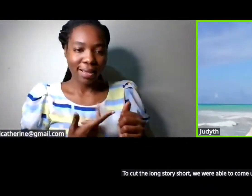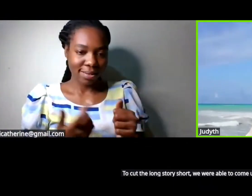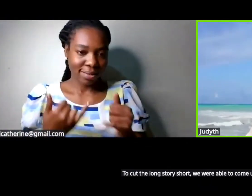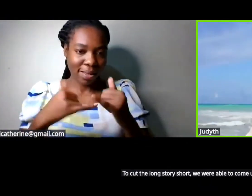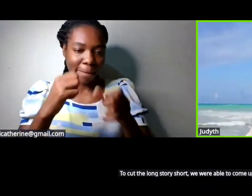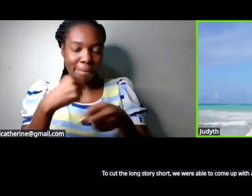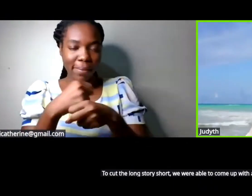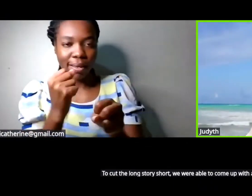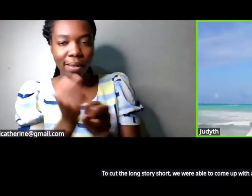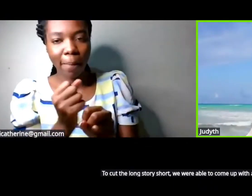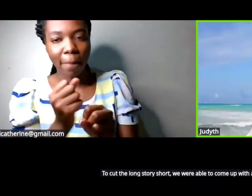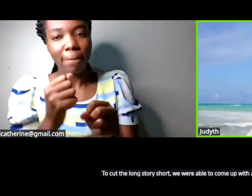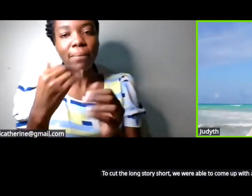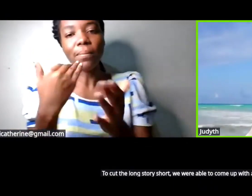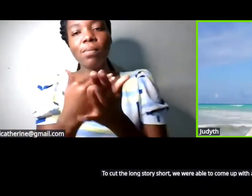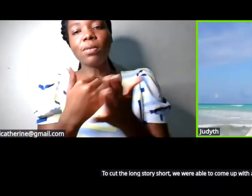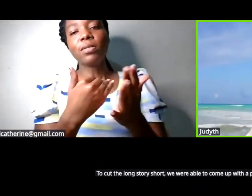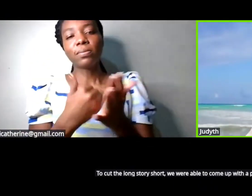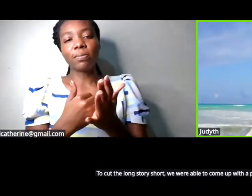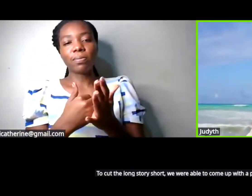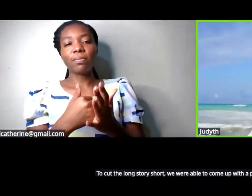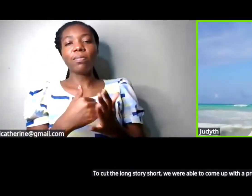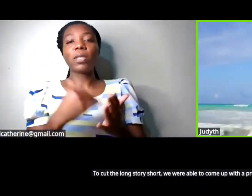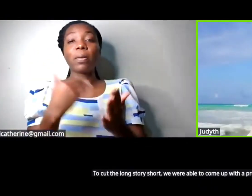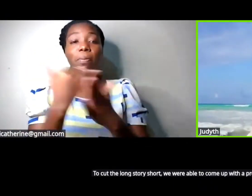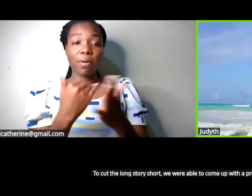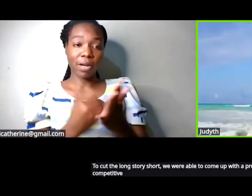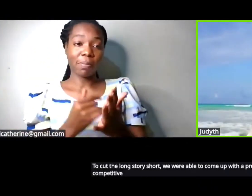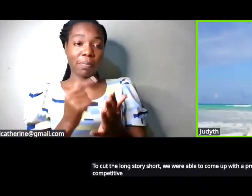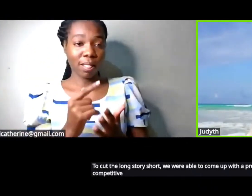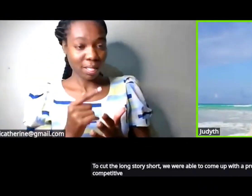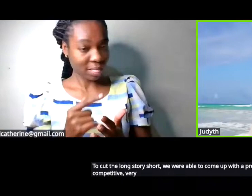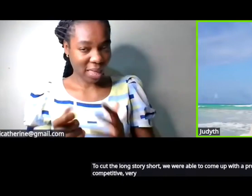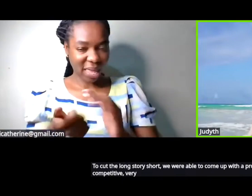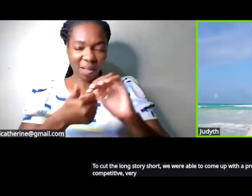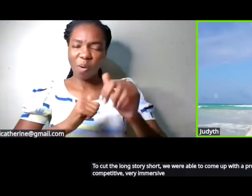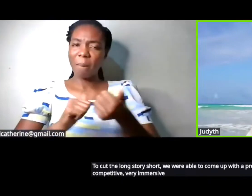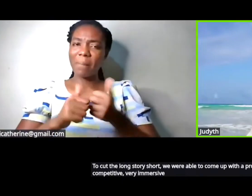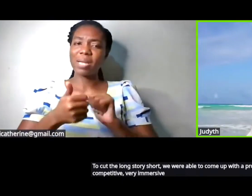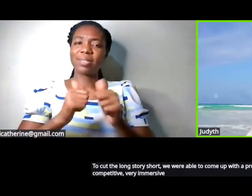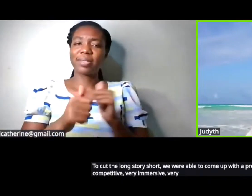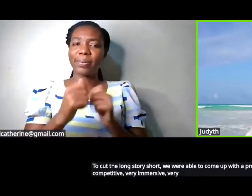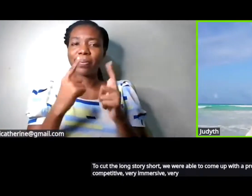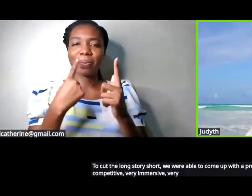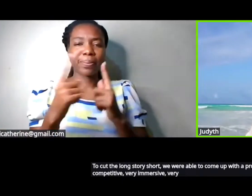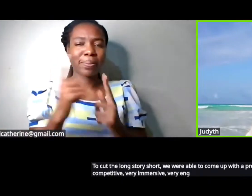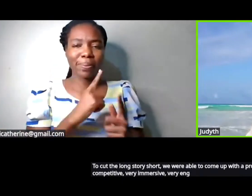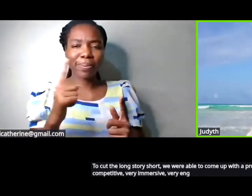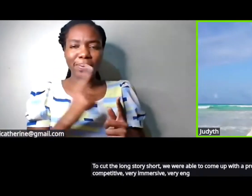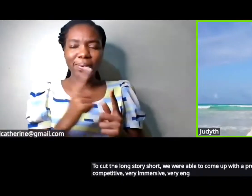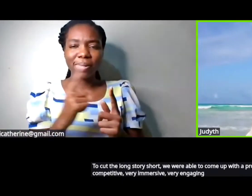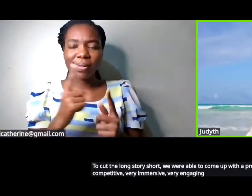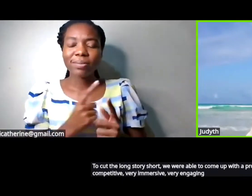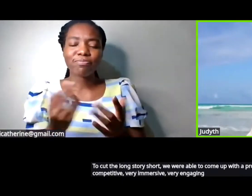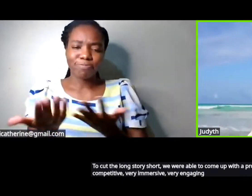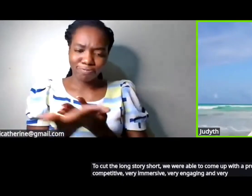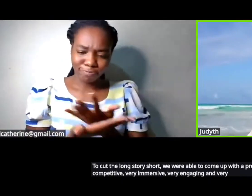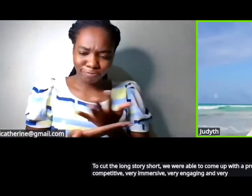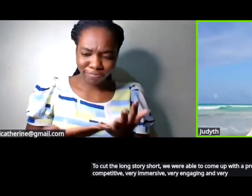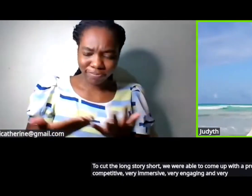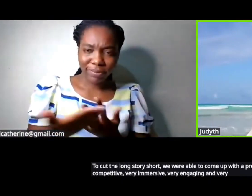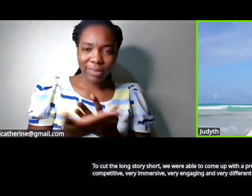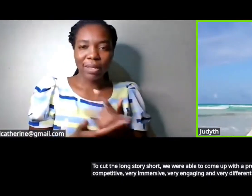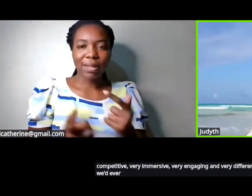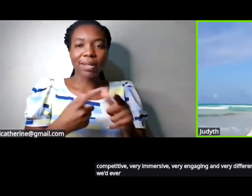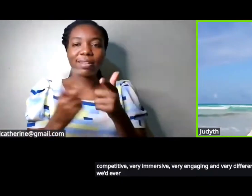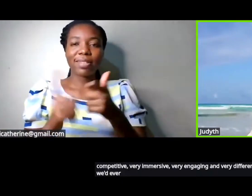that was so competitive, very immersive, very engaging, and very different from anything we'd